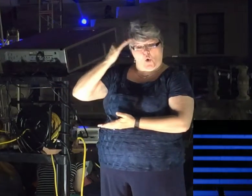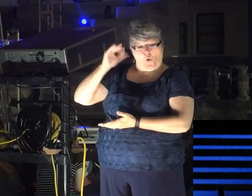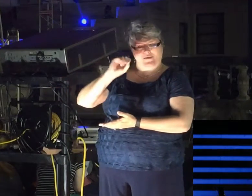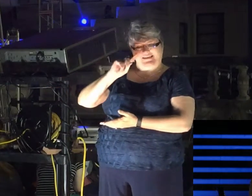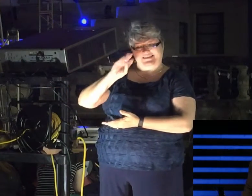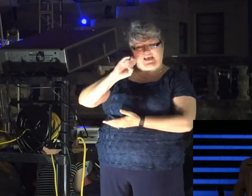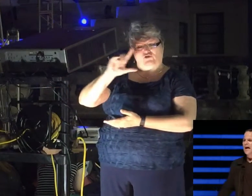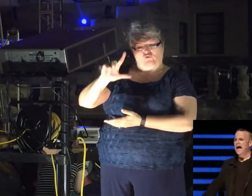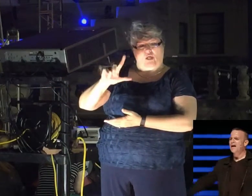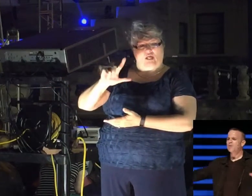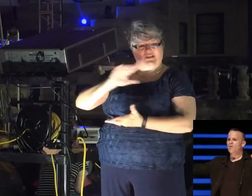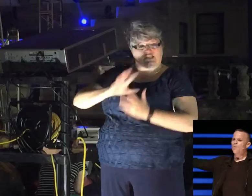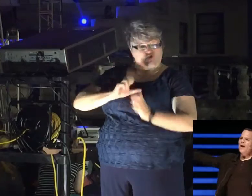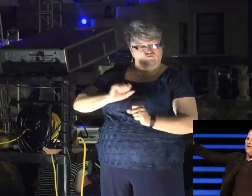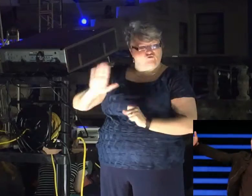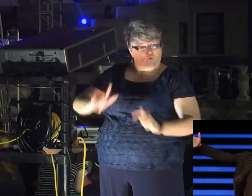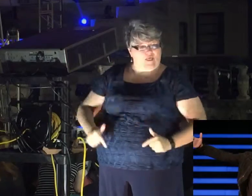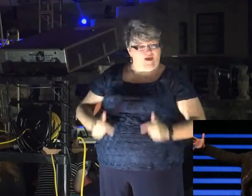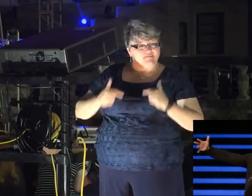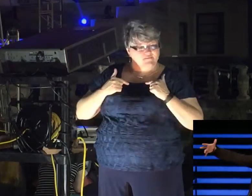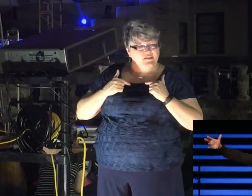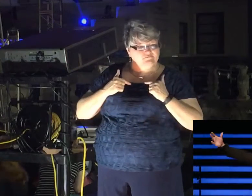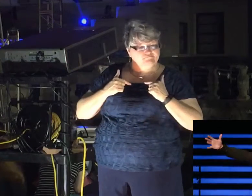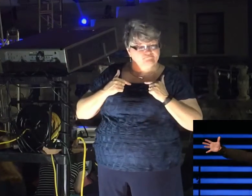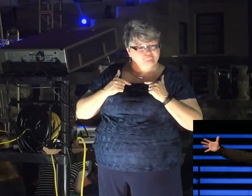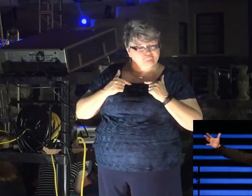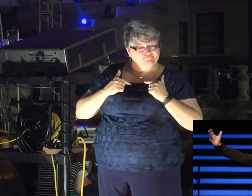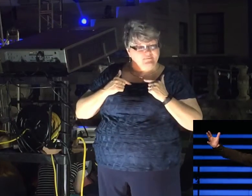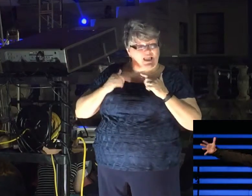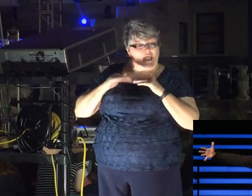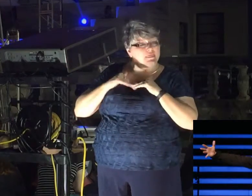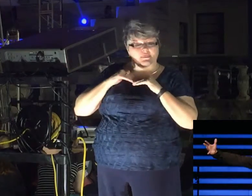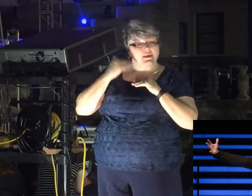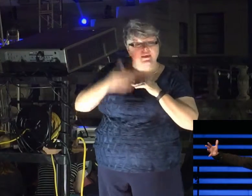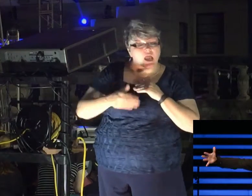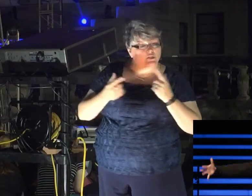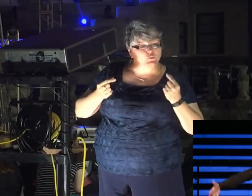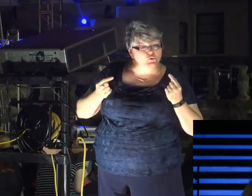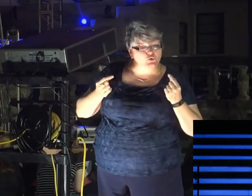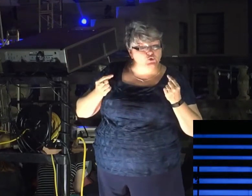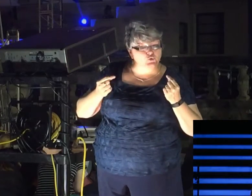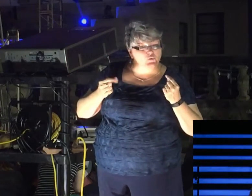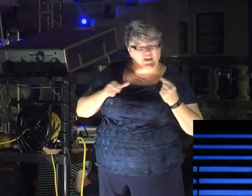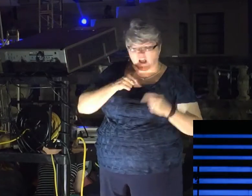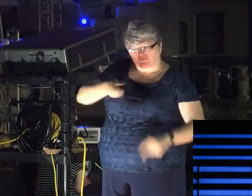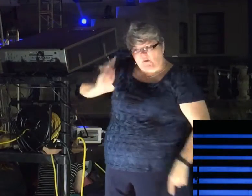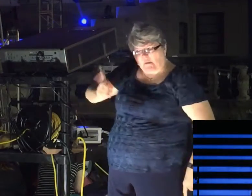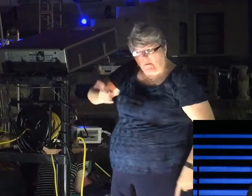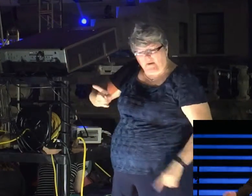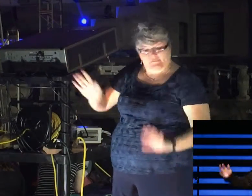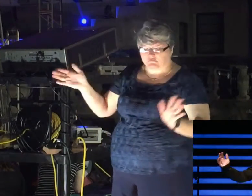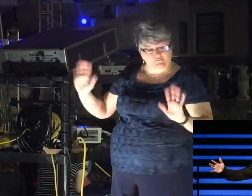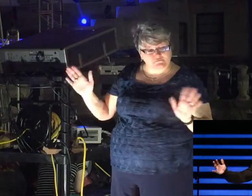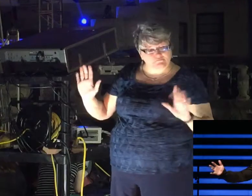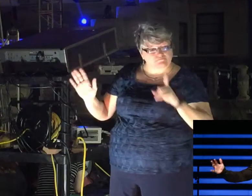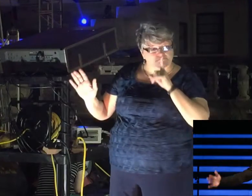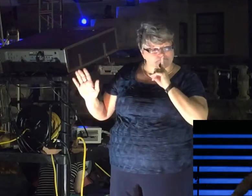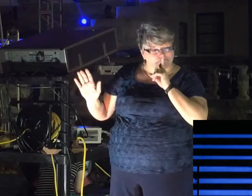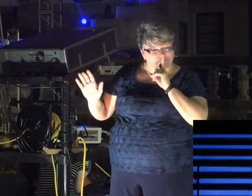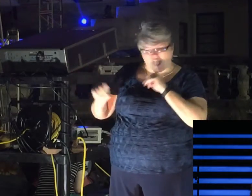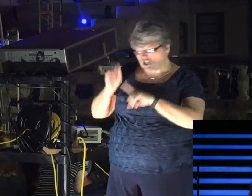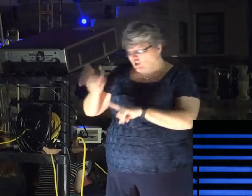aware of the sexual devastation in your life. And the next thing he does is not wag his